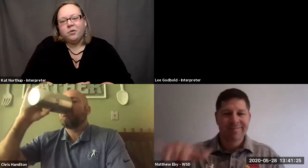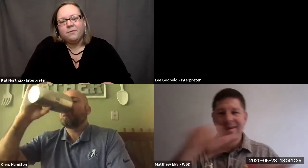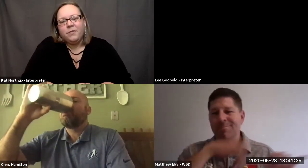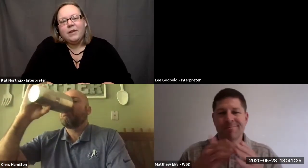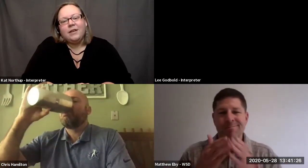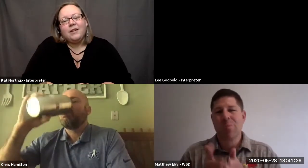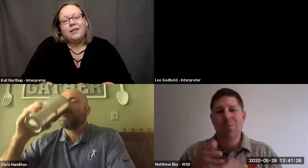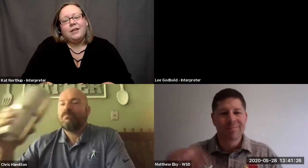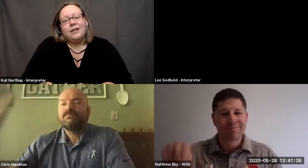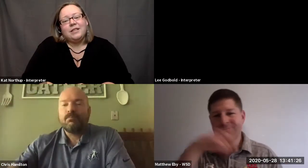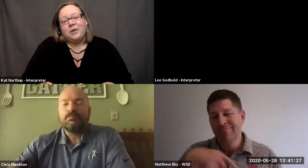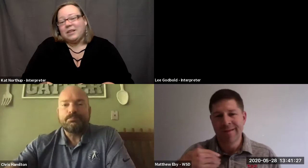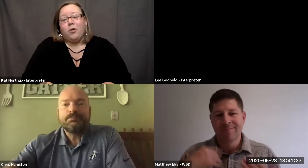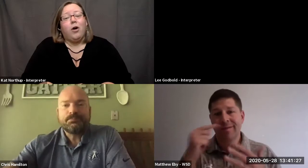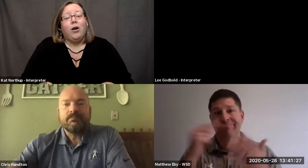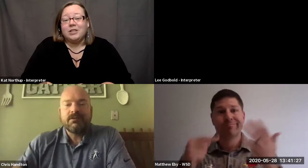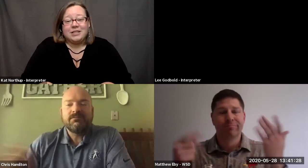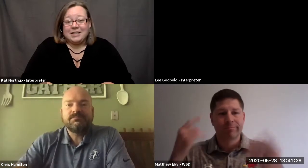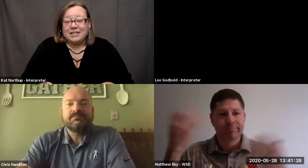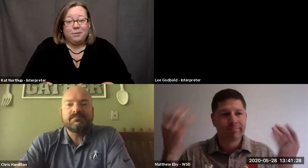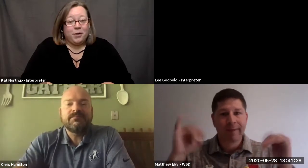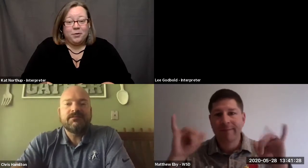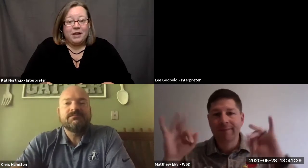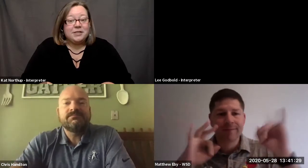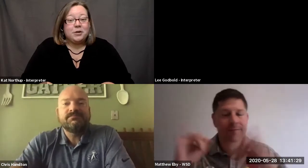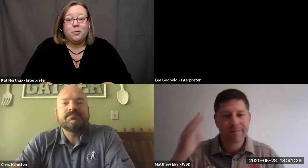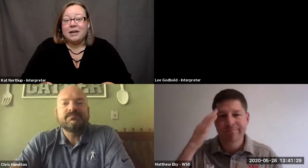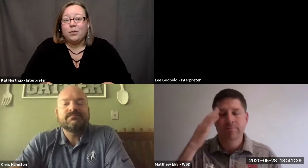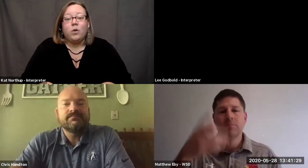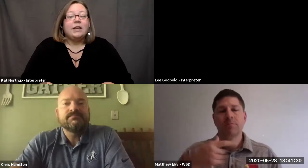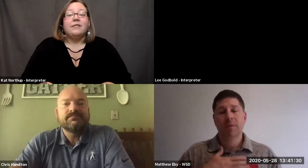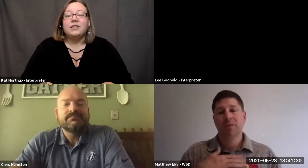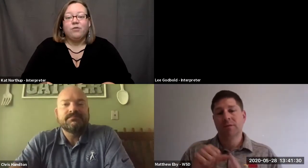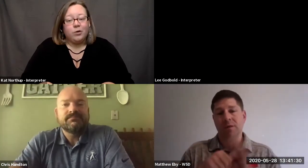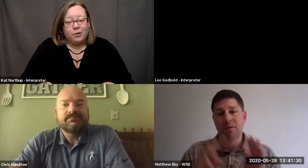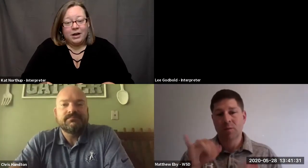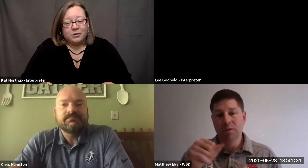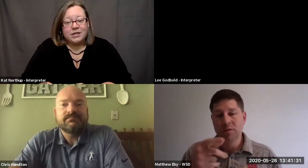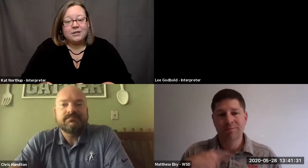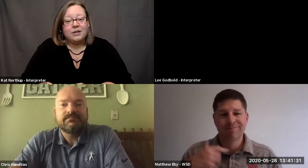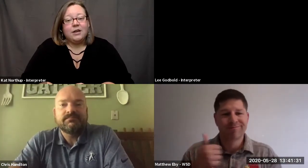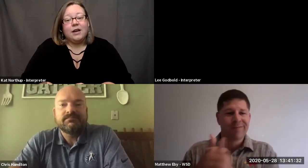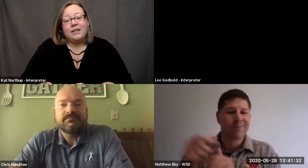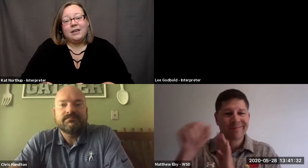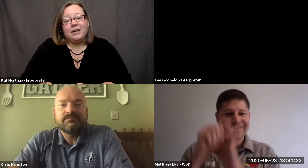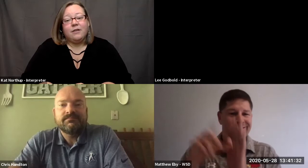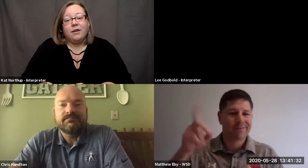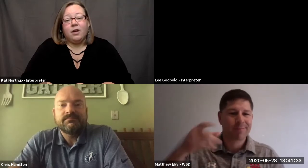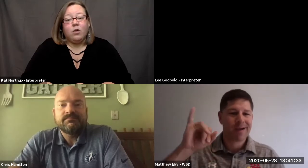everyone. So I think we're all just in the same boat. We have so many what ifs floating around. I think according